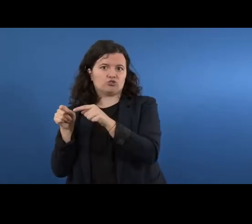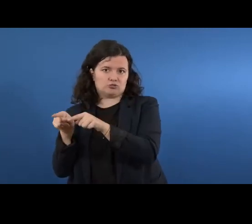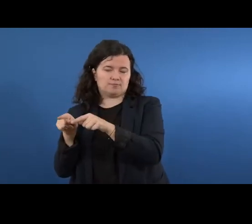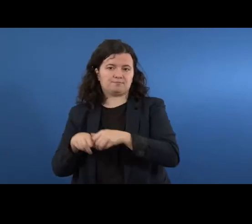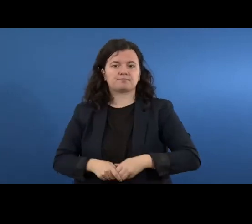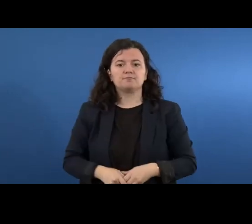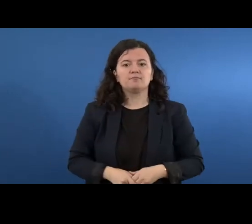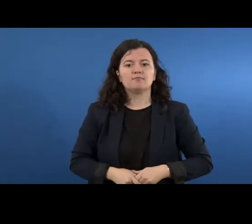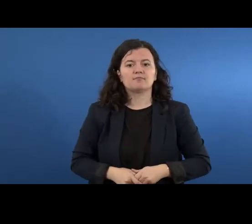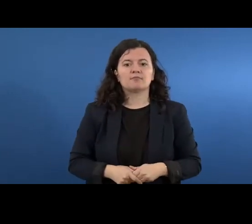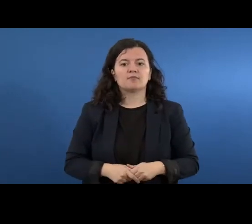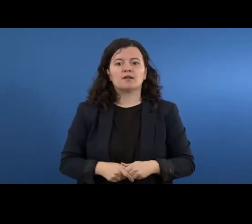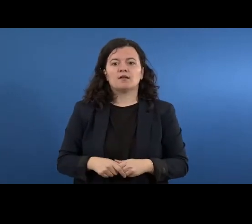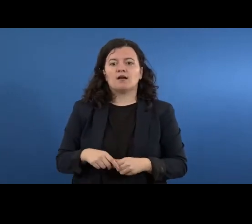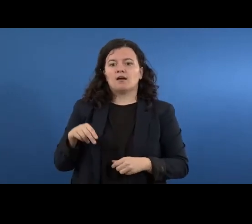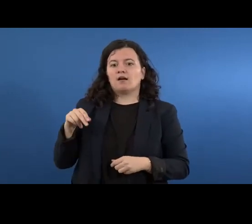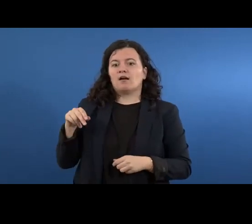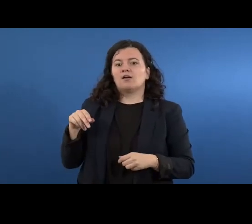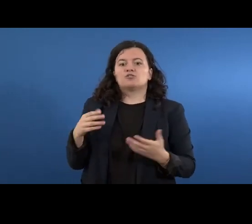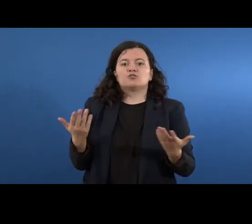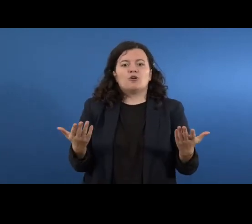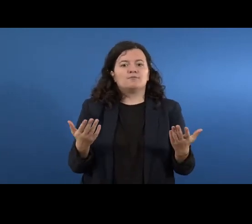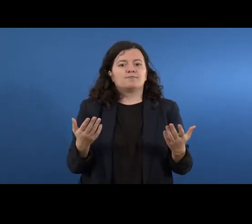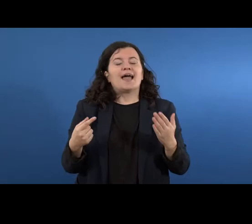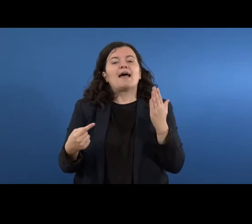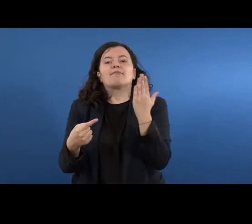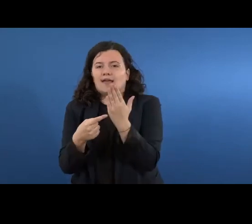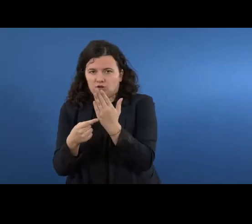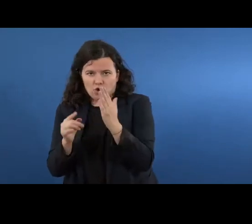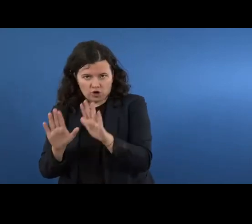not only the technology, but human factor and the fact that